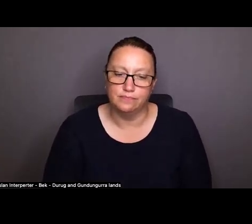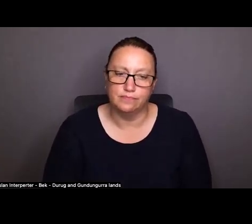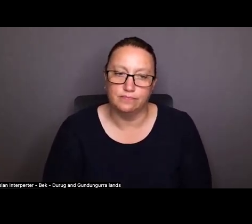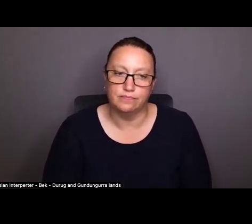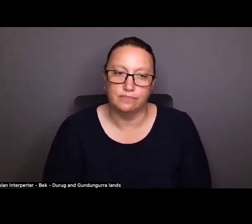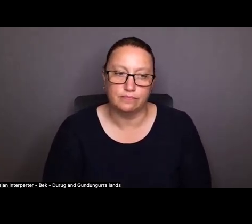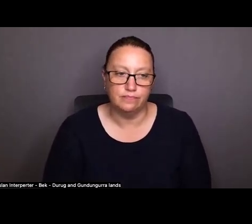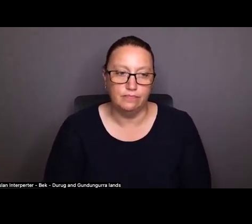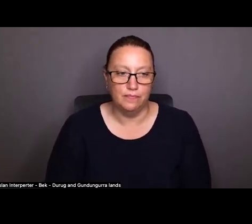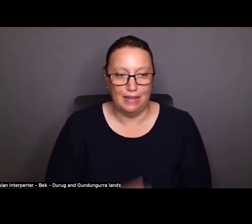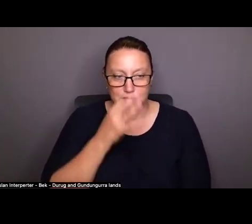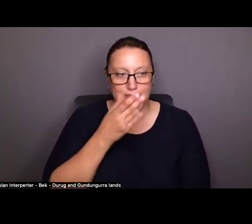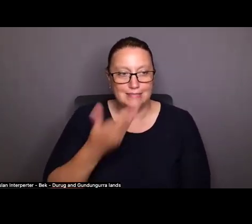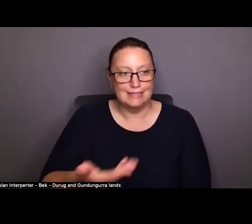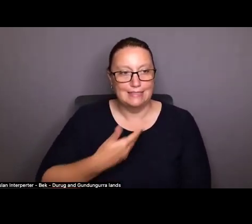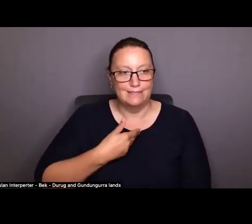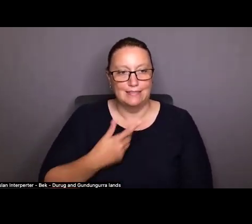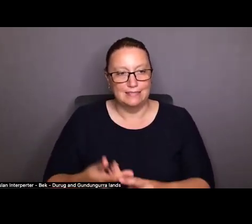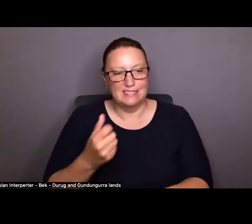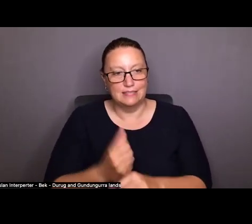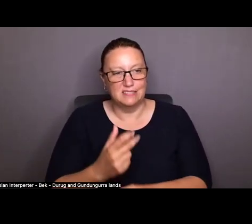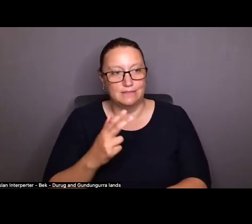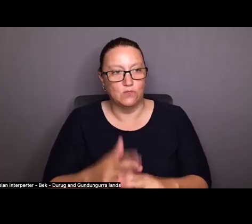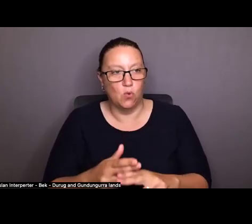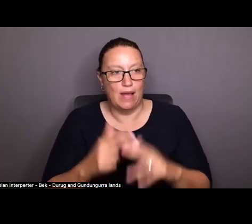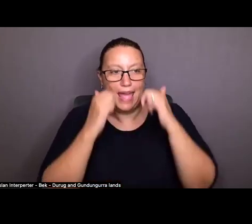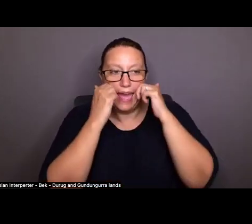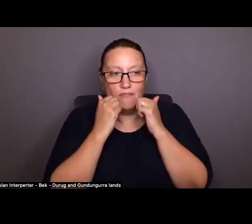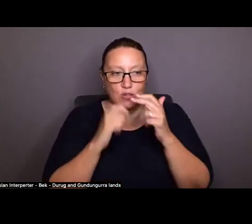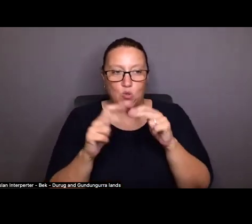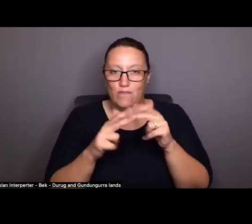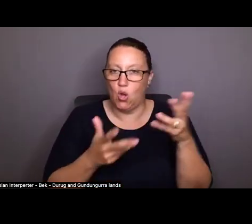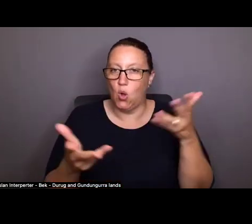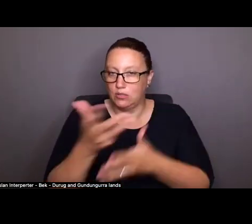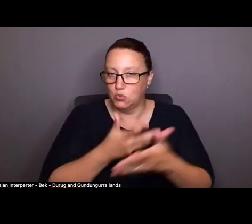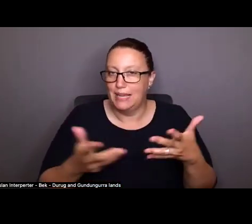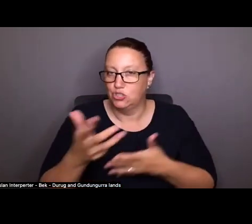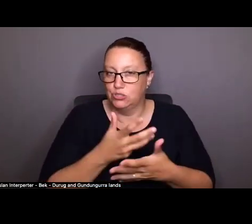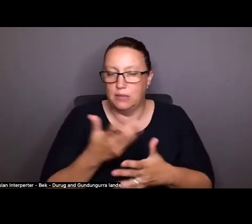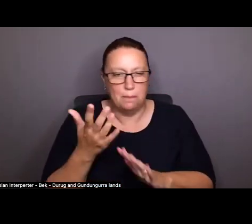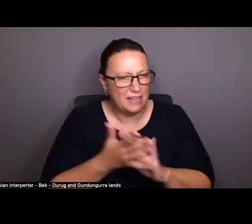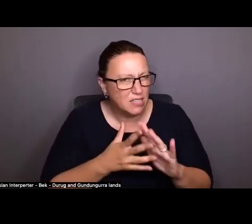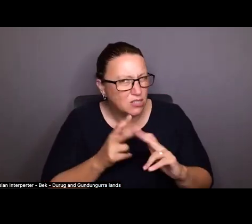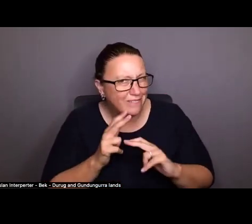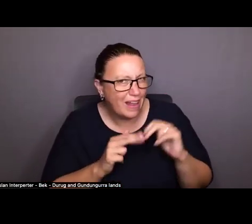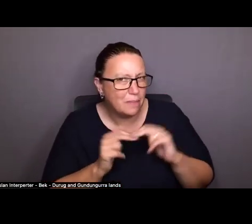it's asked to give an example of evidence of consultation. I assume that's when we're talking about development